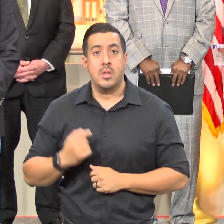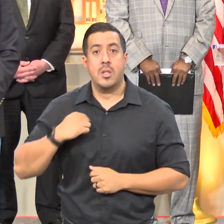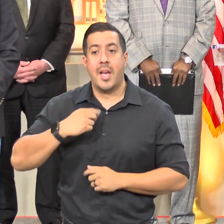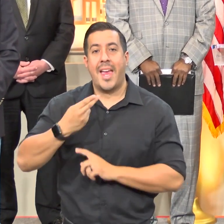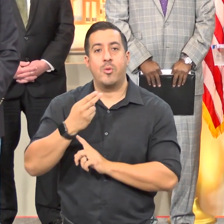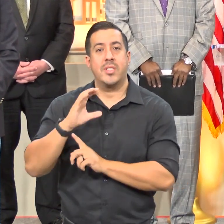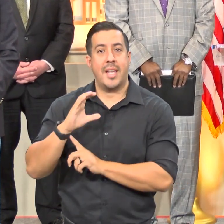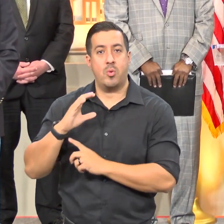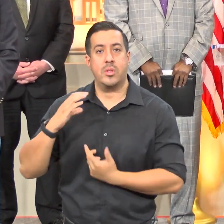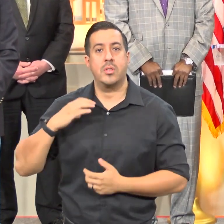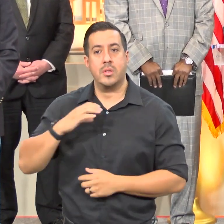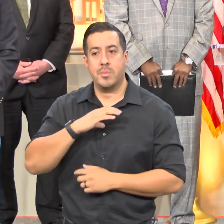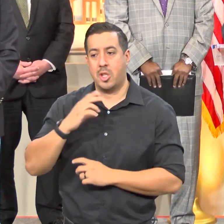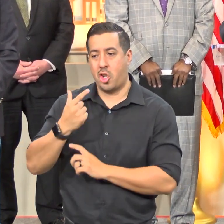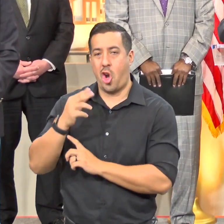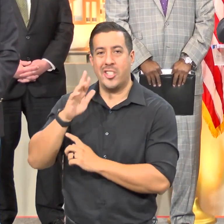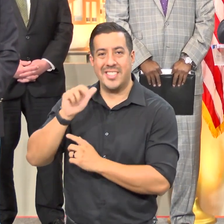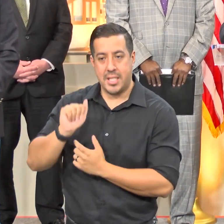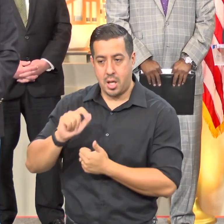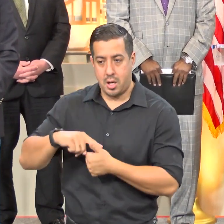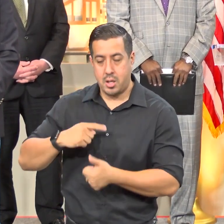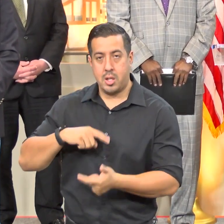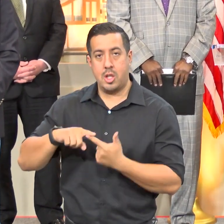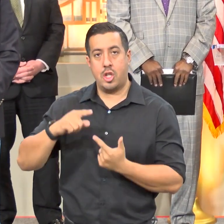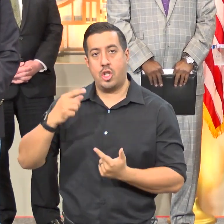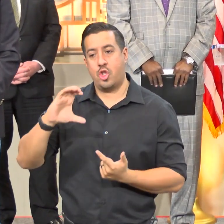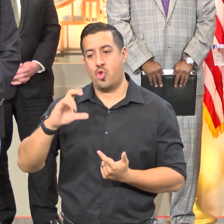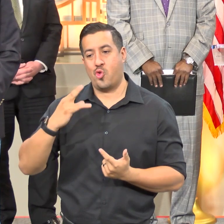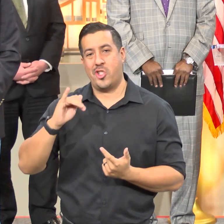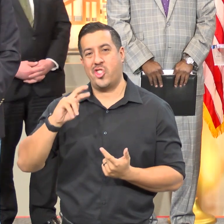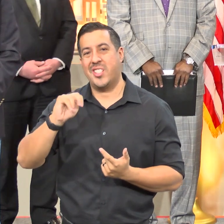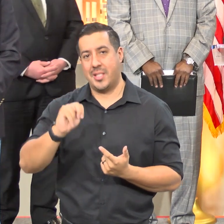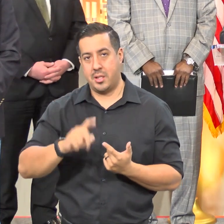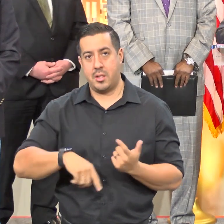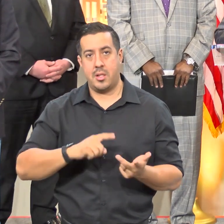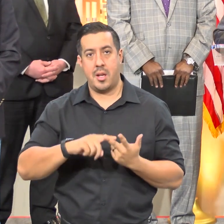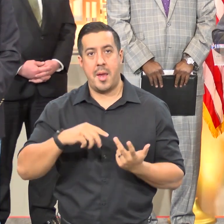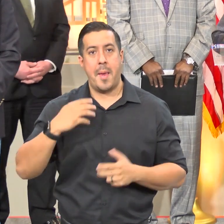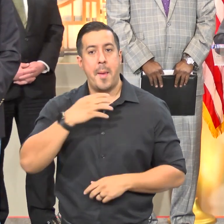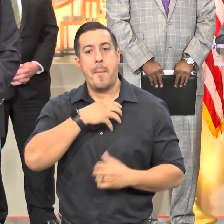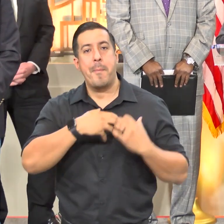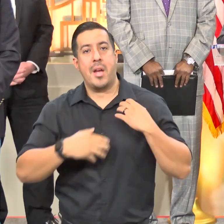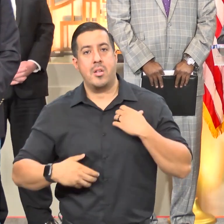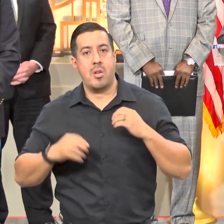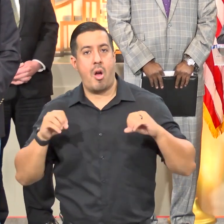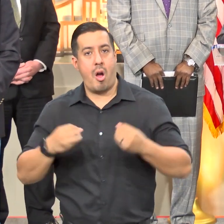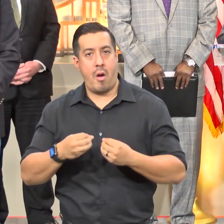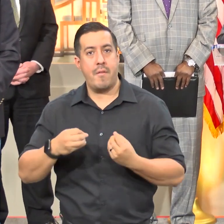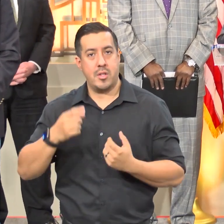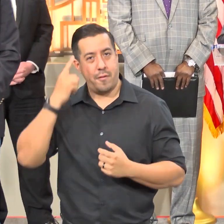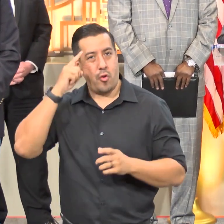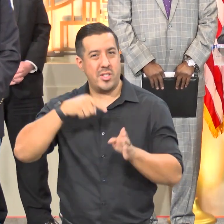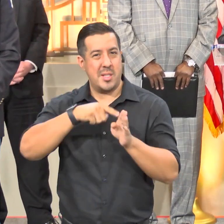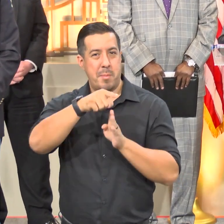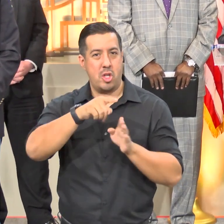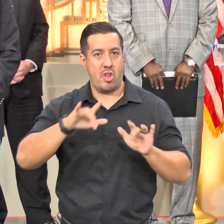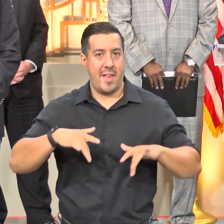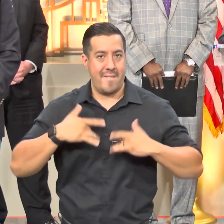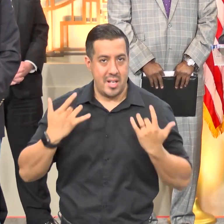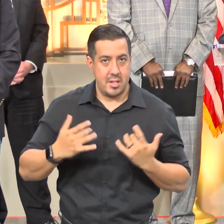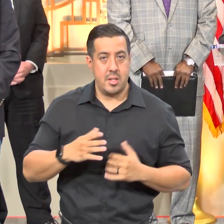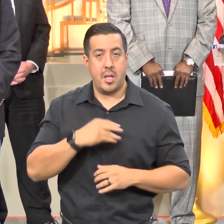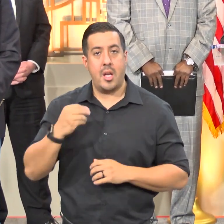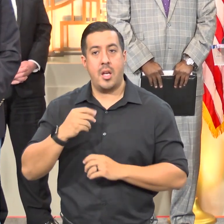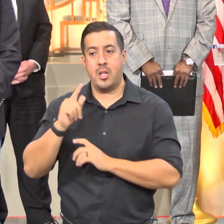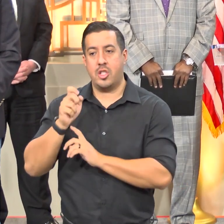County Commissioner Adrian Garcia, Susan Christian, Director of the Mayor's Office of Special Events, and Perry Turner, Harris County